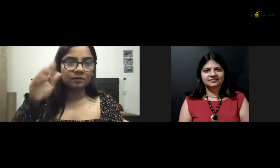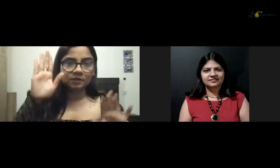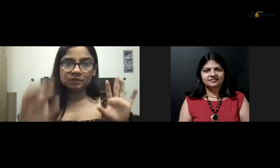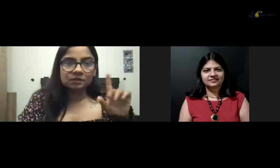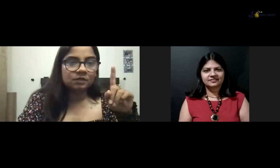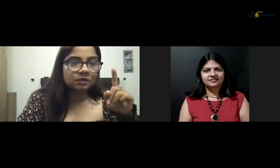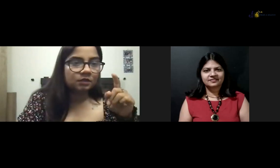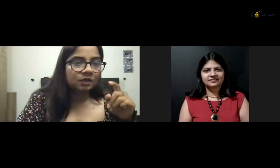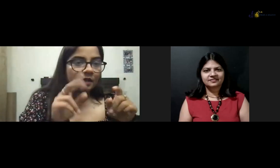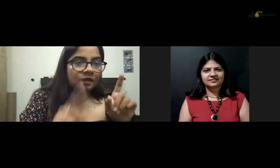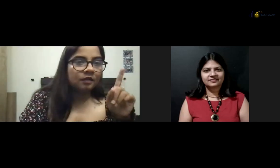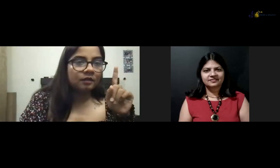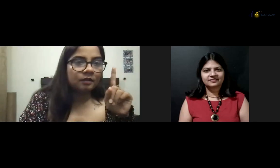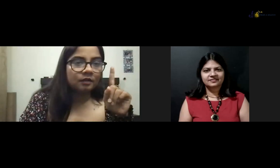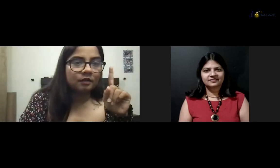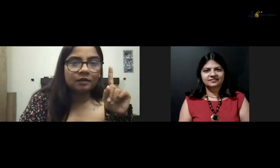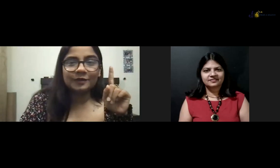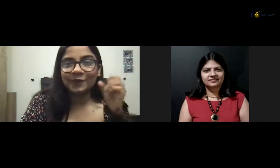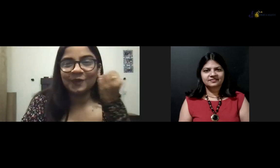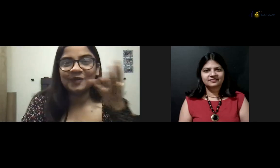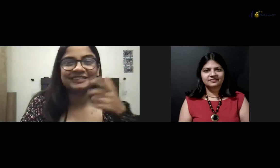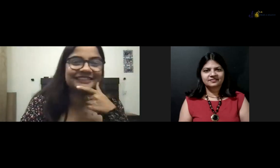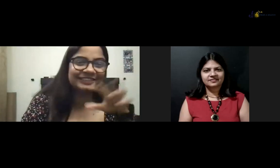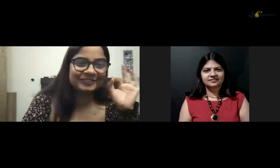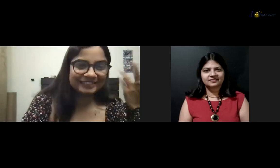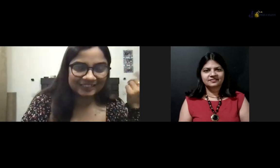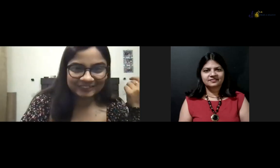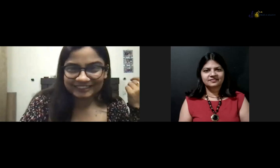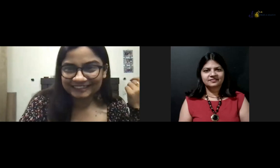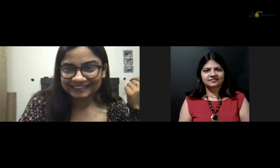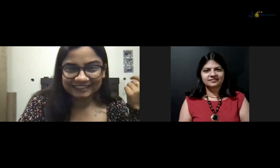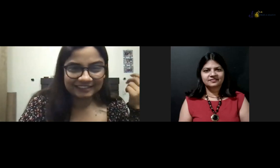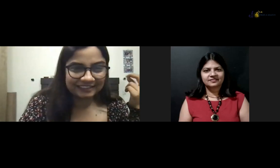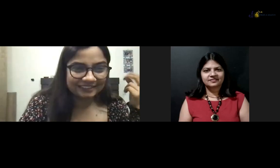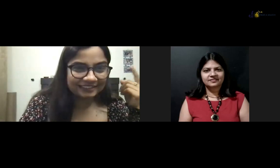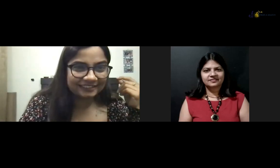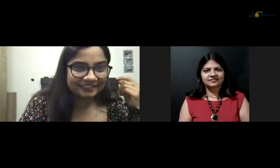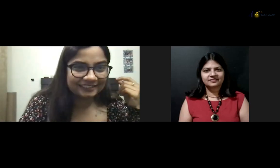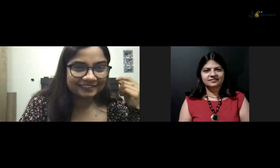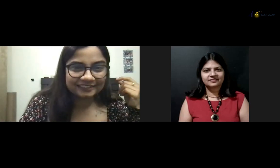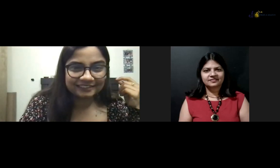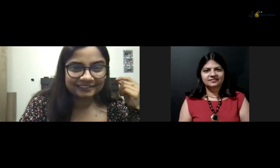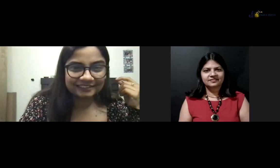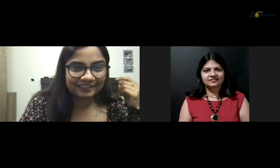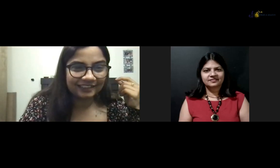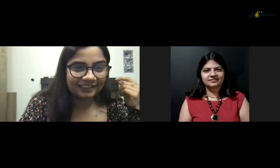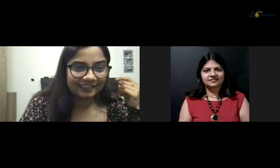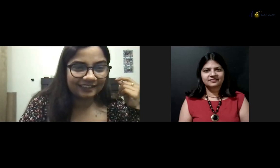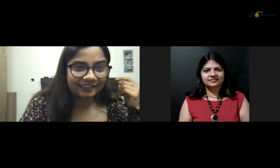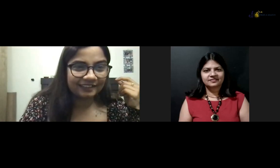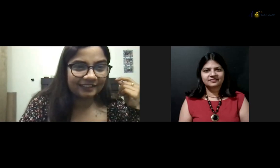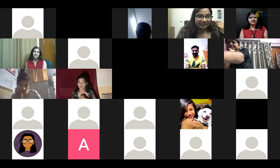one? Only one questions we can take. Oh, I can see many people raising their hands.